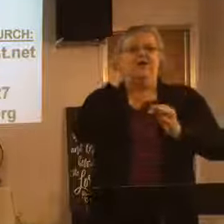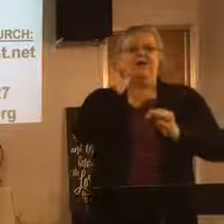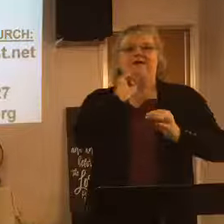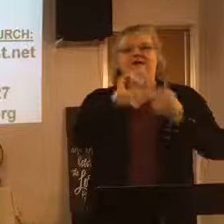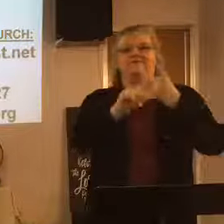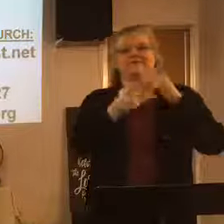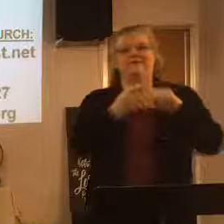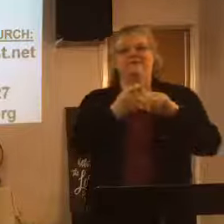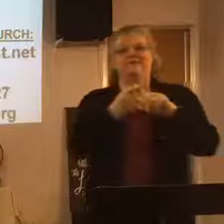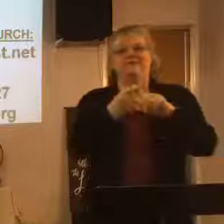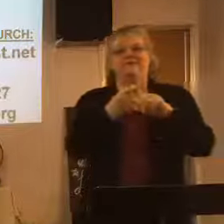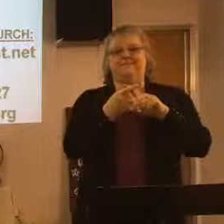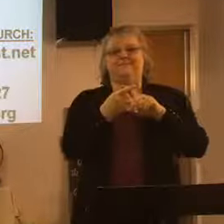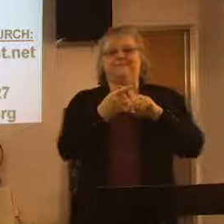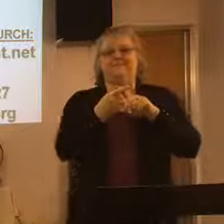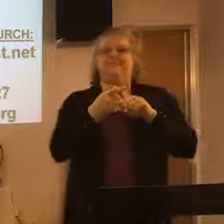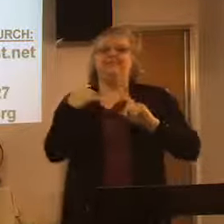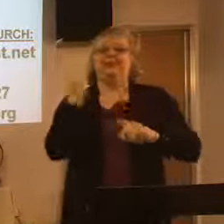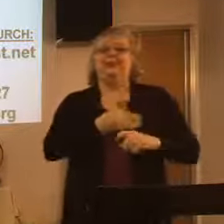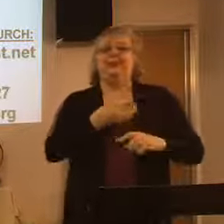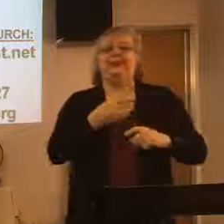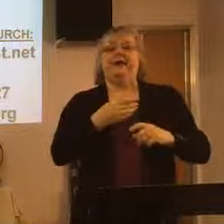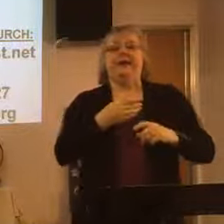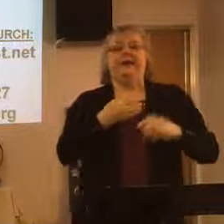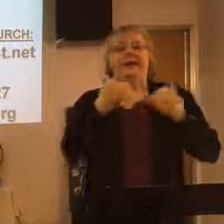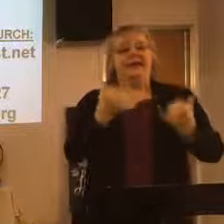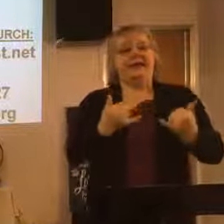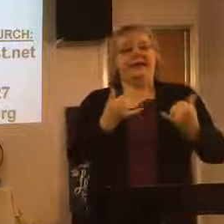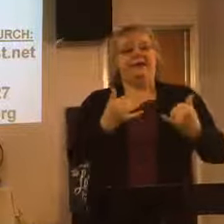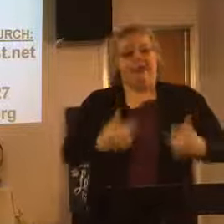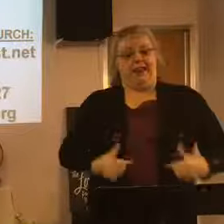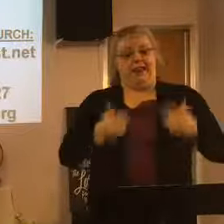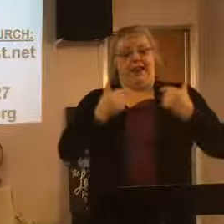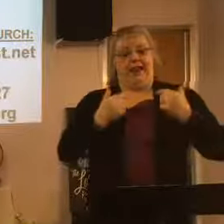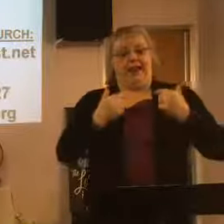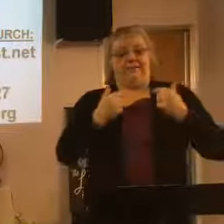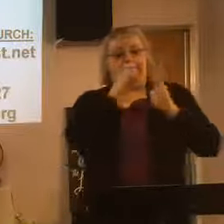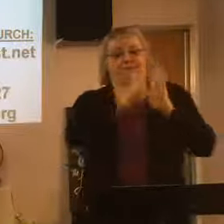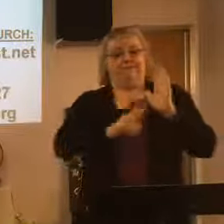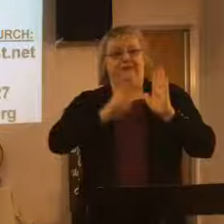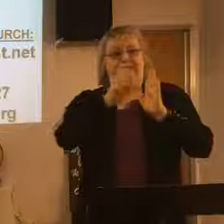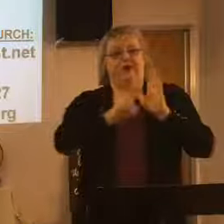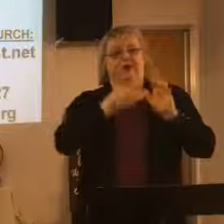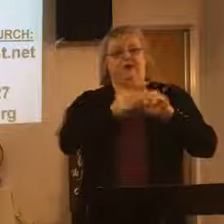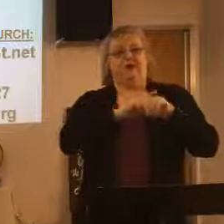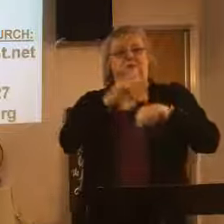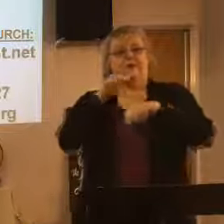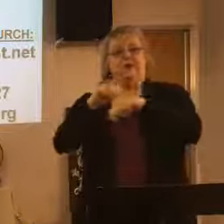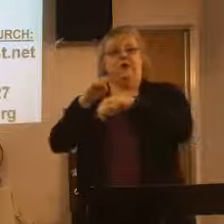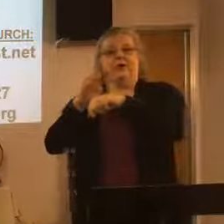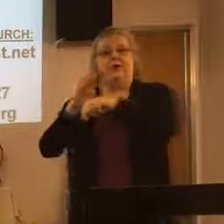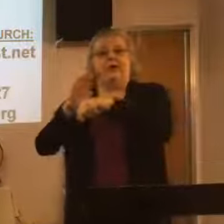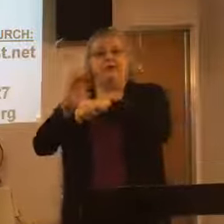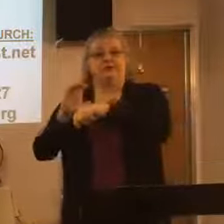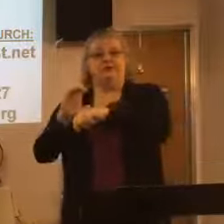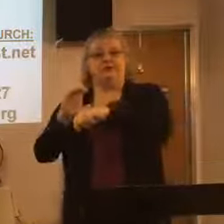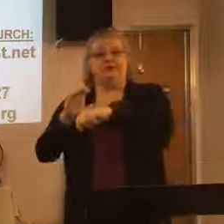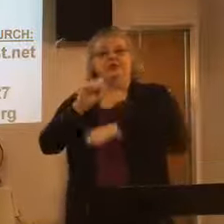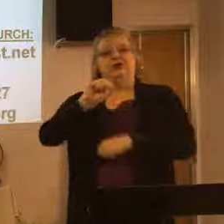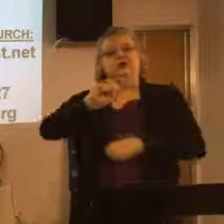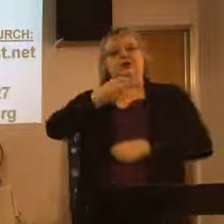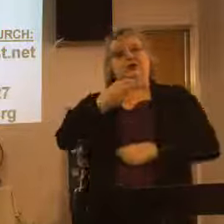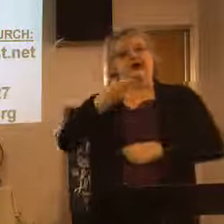today for our deaf friends. We're coming to you live stream from Memorial Baptist Church,